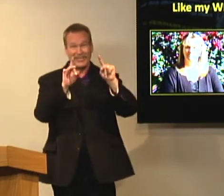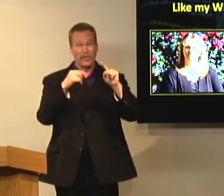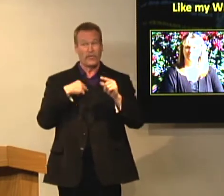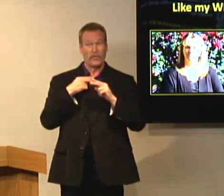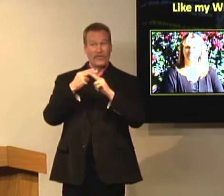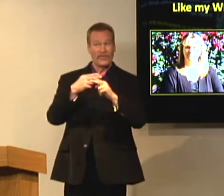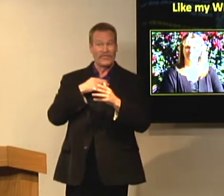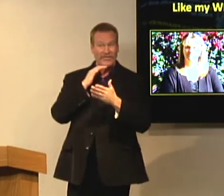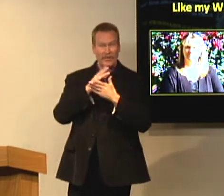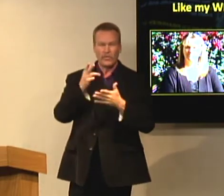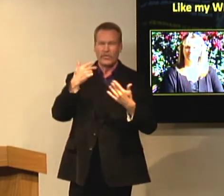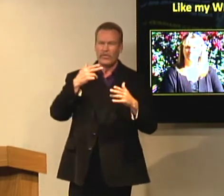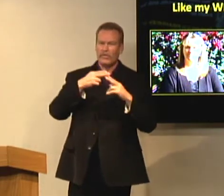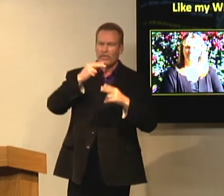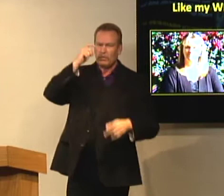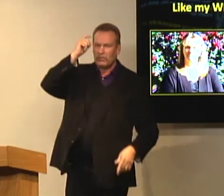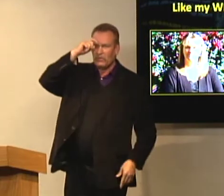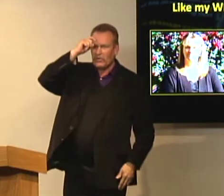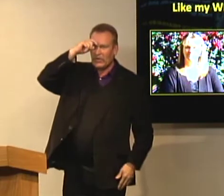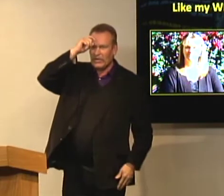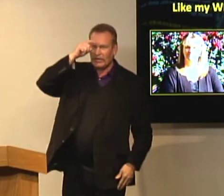chapter 31, verse 28,